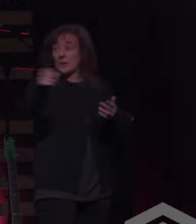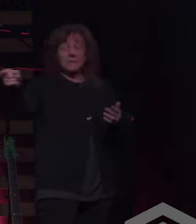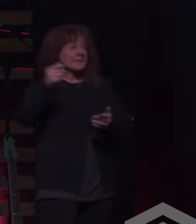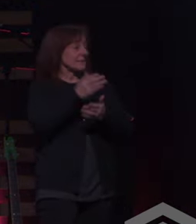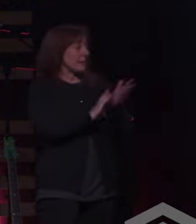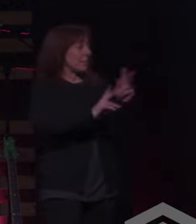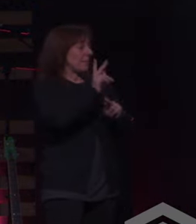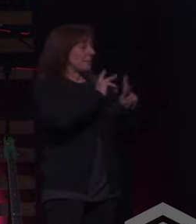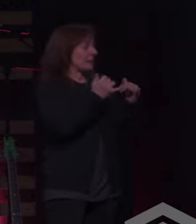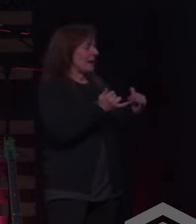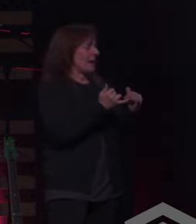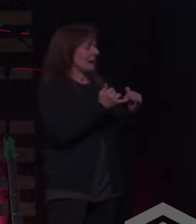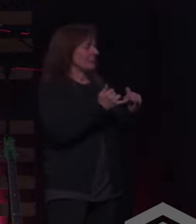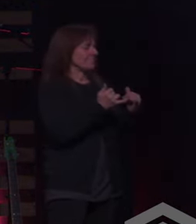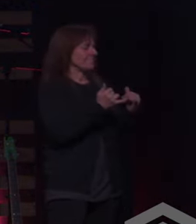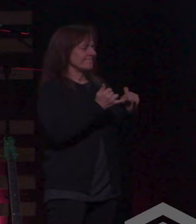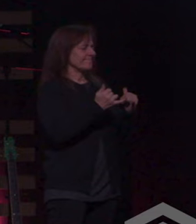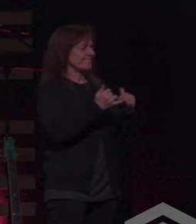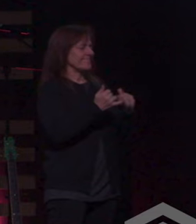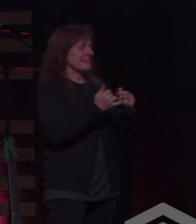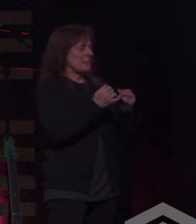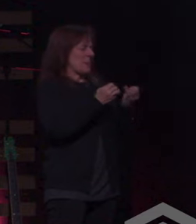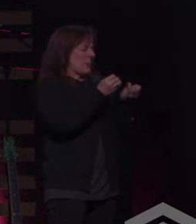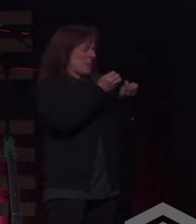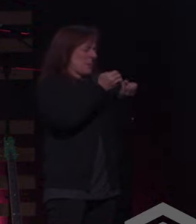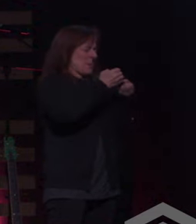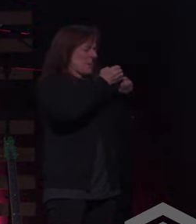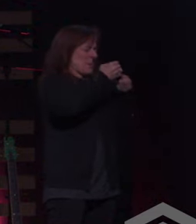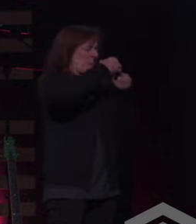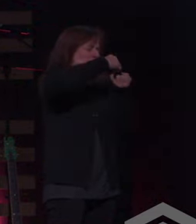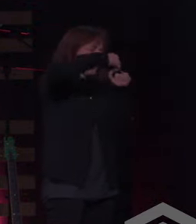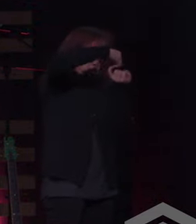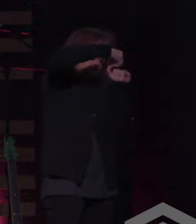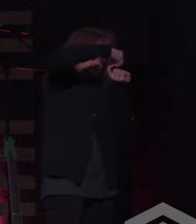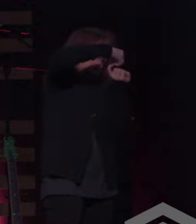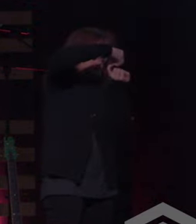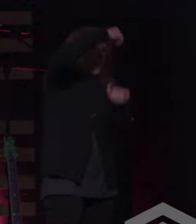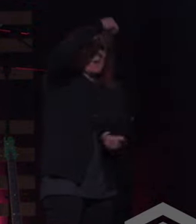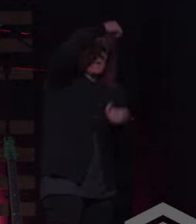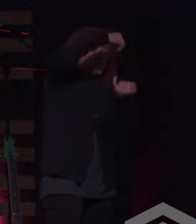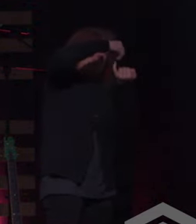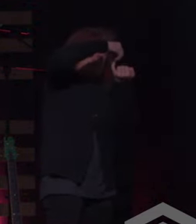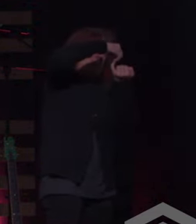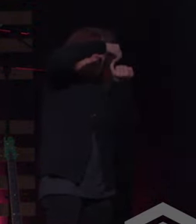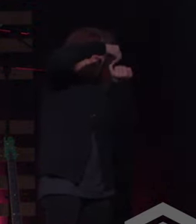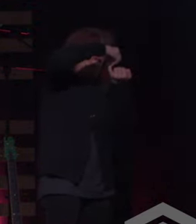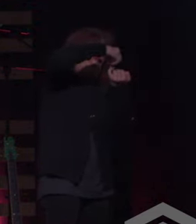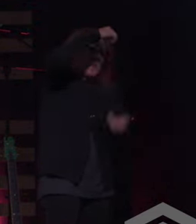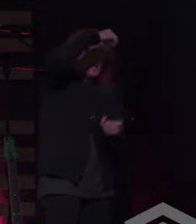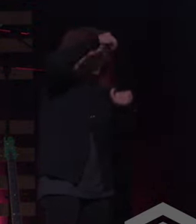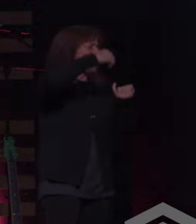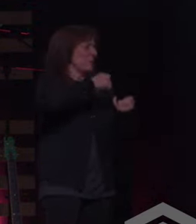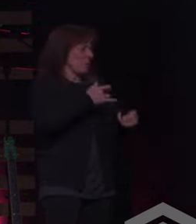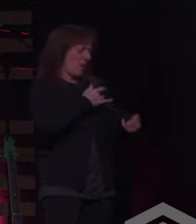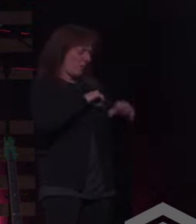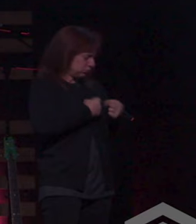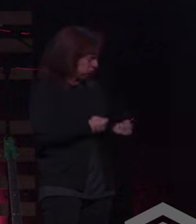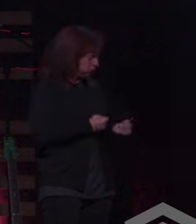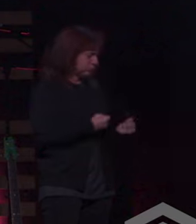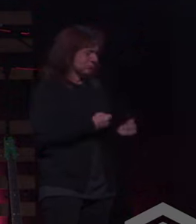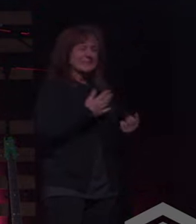in here right now who are holding on by a thread in their marriage. And this is going to be very heavy for you. My heart breaks for